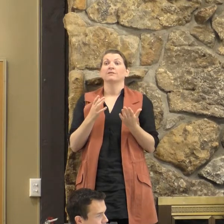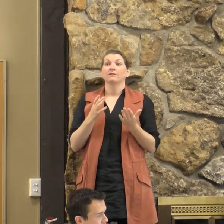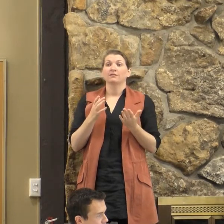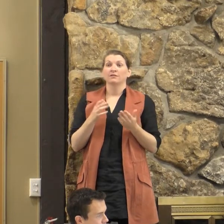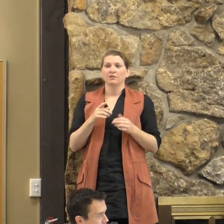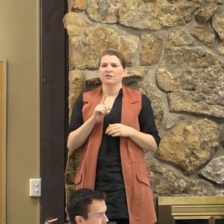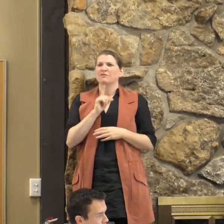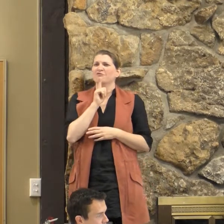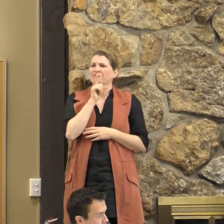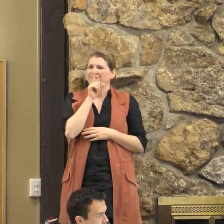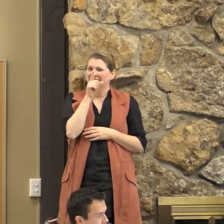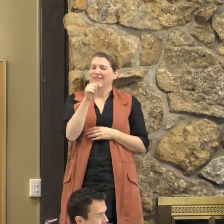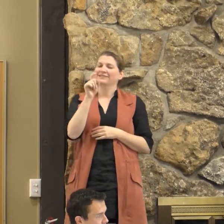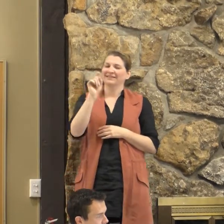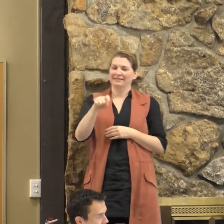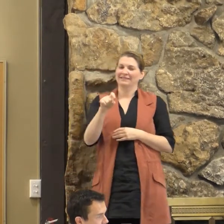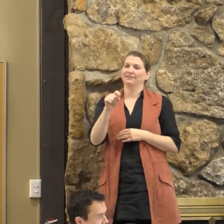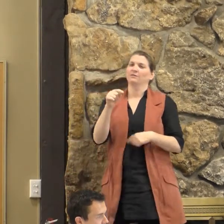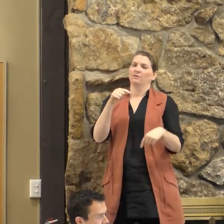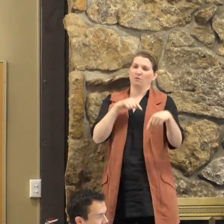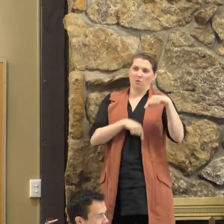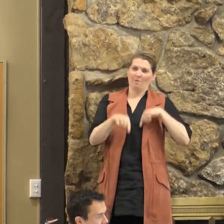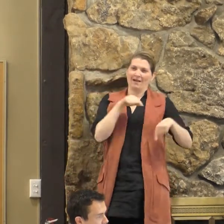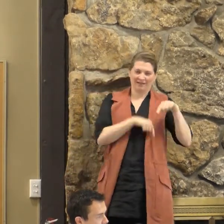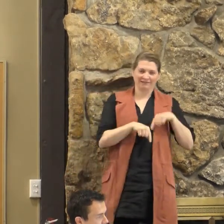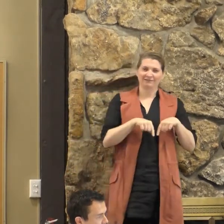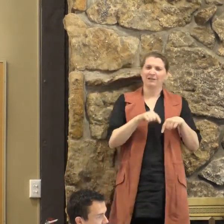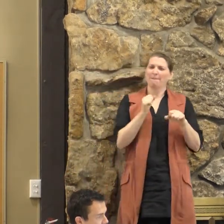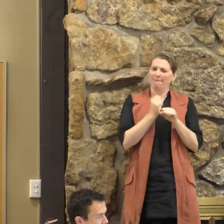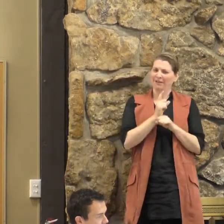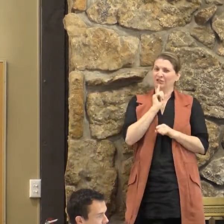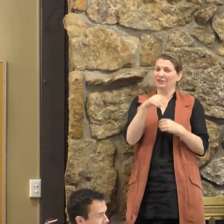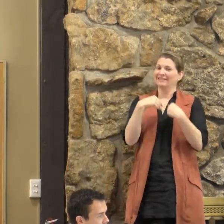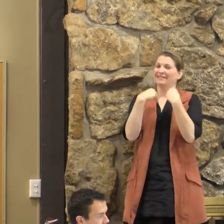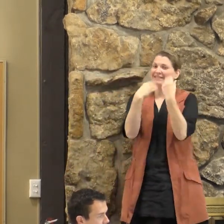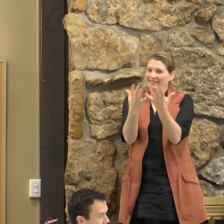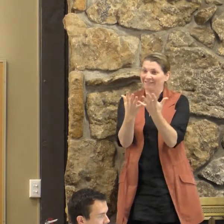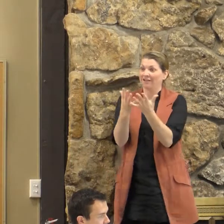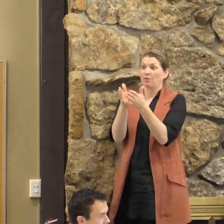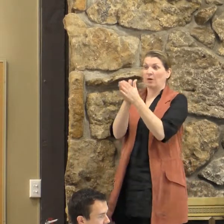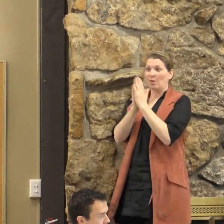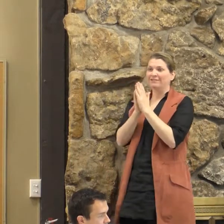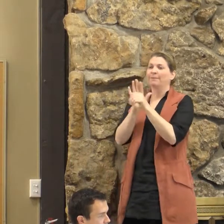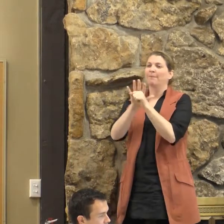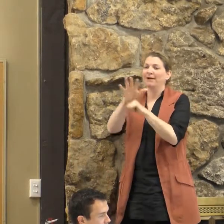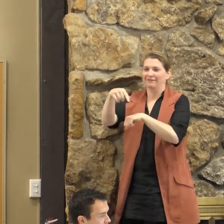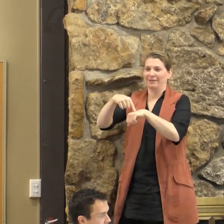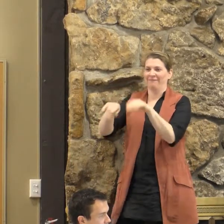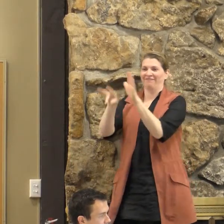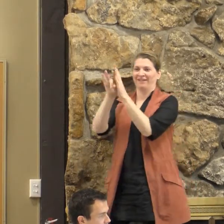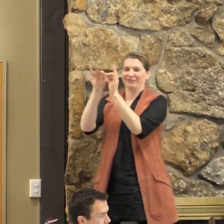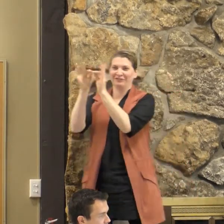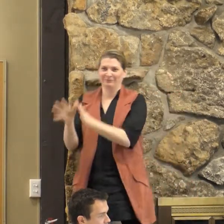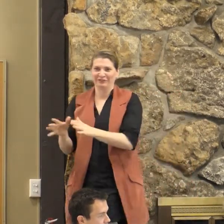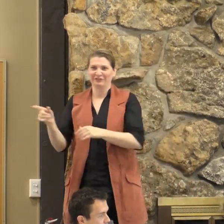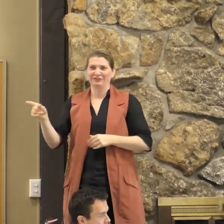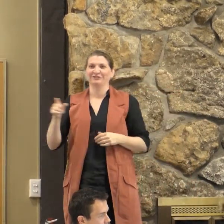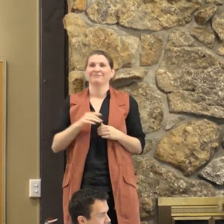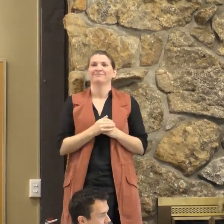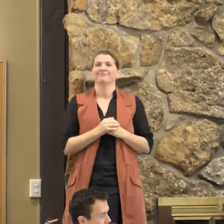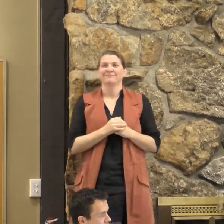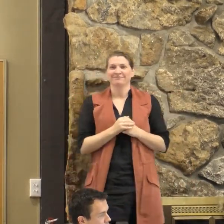schedule someone. The closer it gets to that appointment, and of course life happens, there's lots of emergencies or last minute stuff that comes